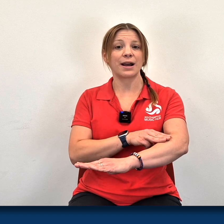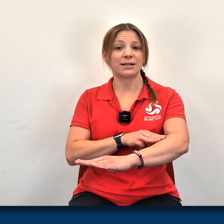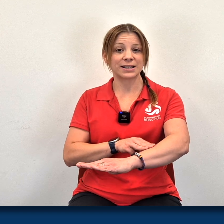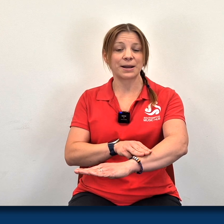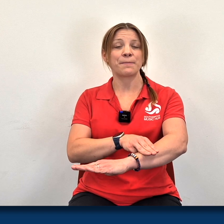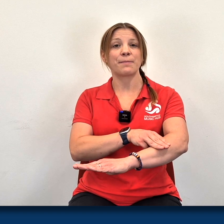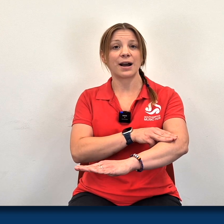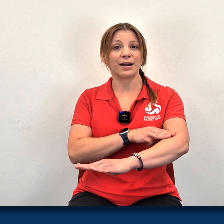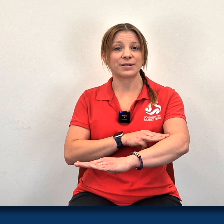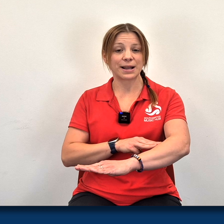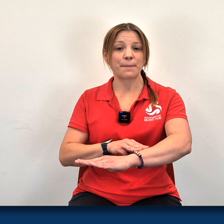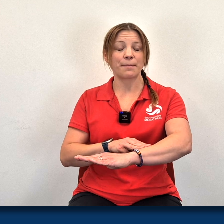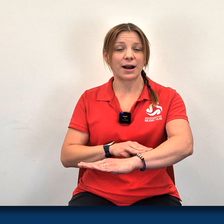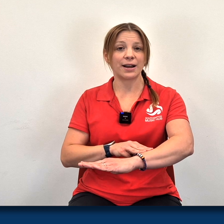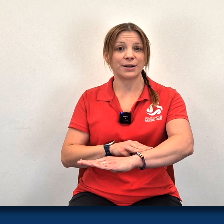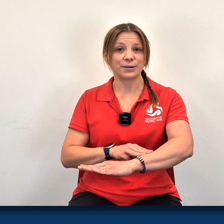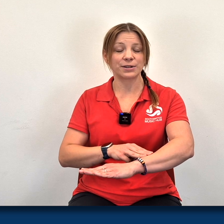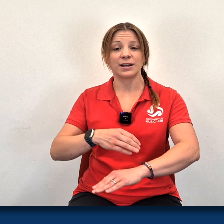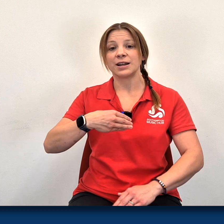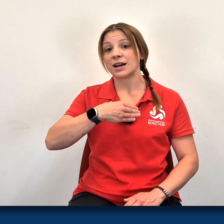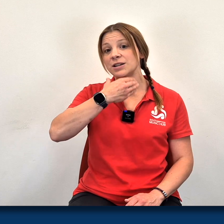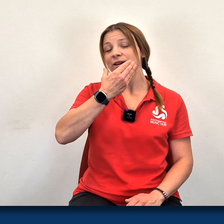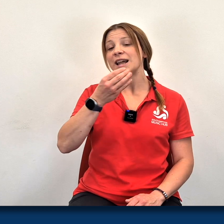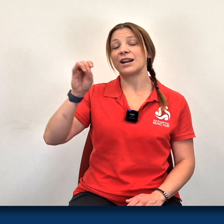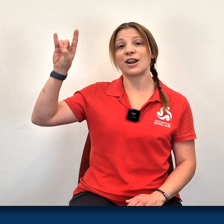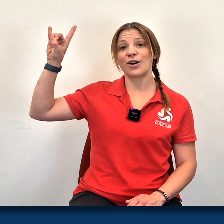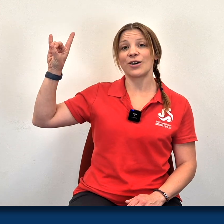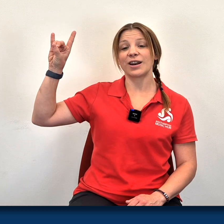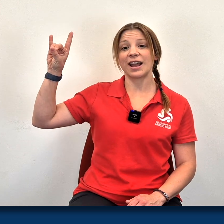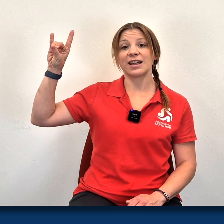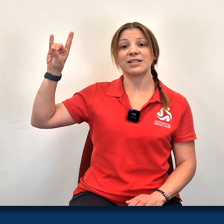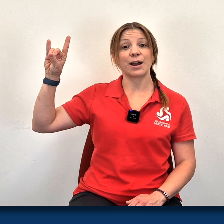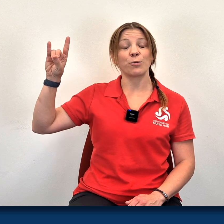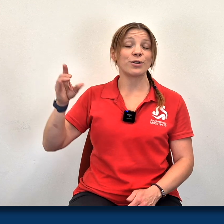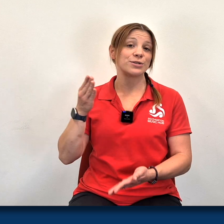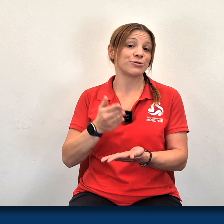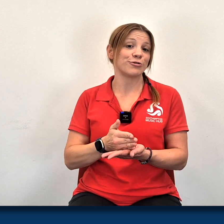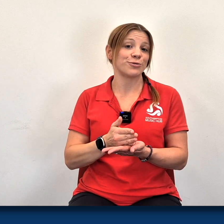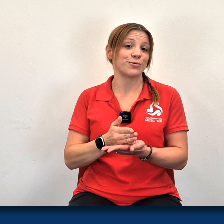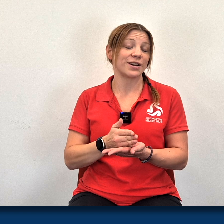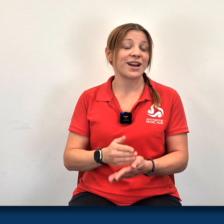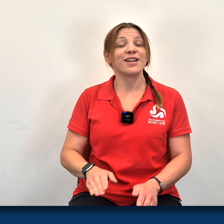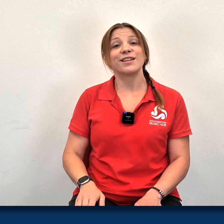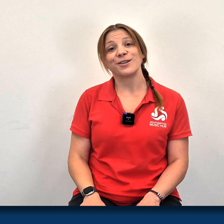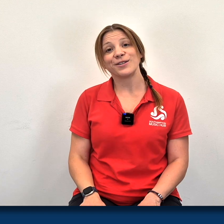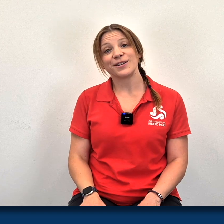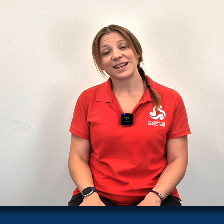miles and miles and miles. Nigel had a long neck, that was true, the longest